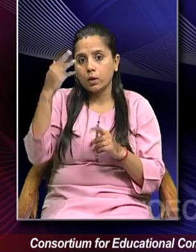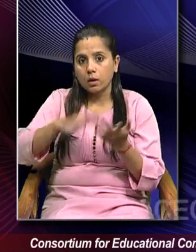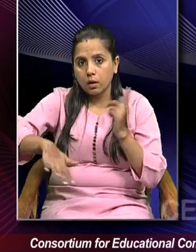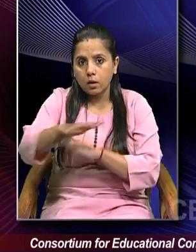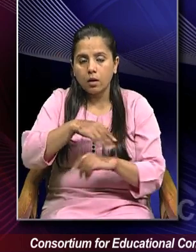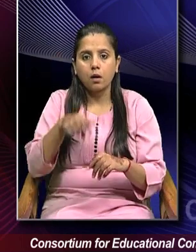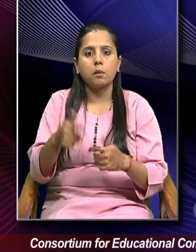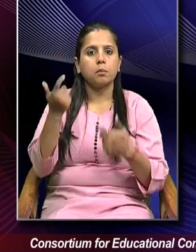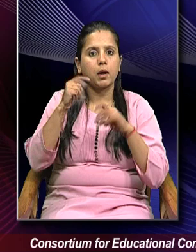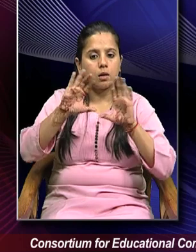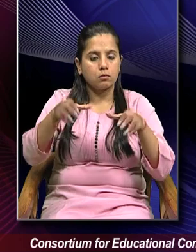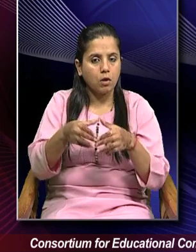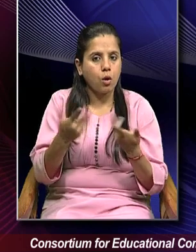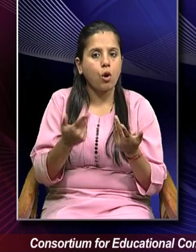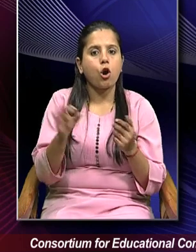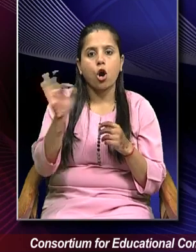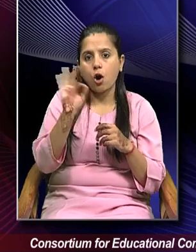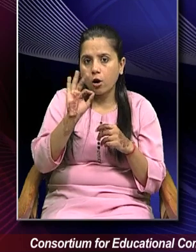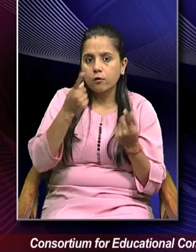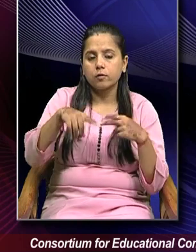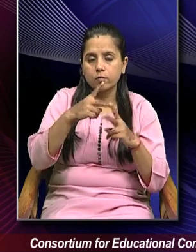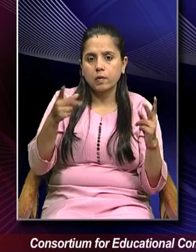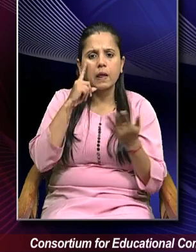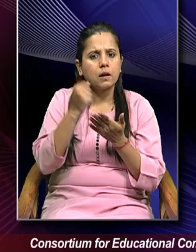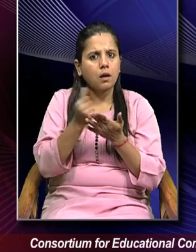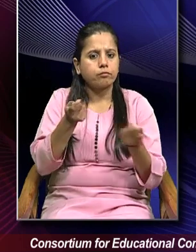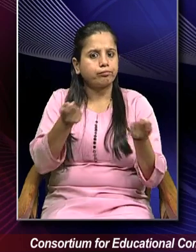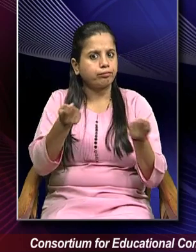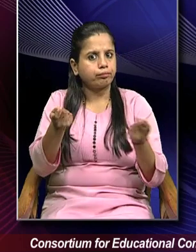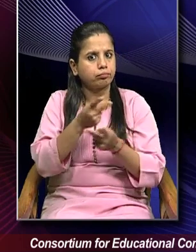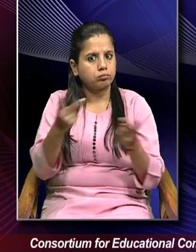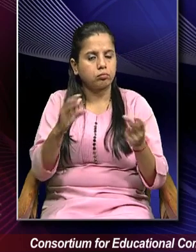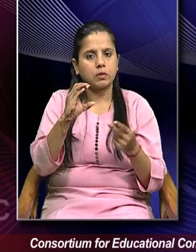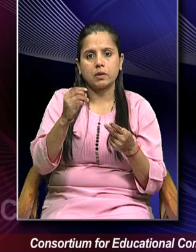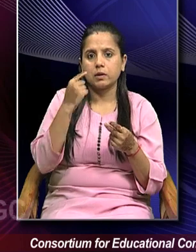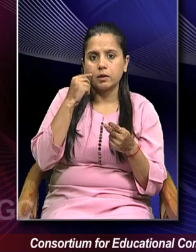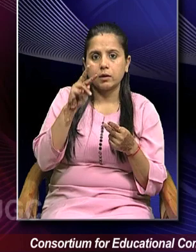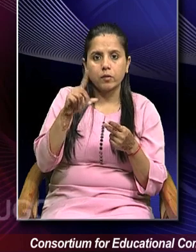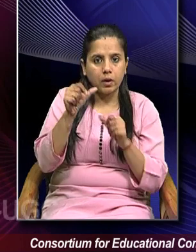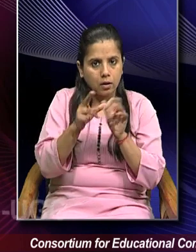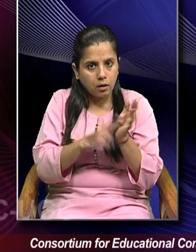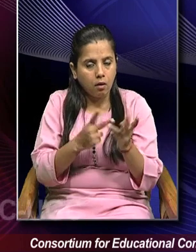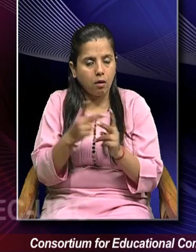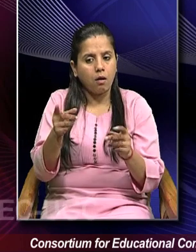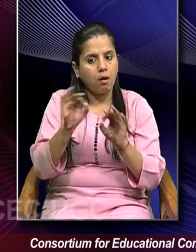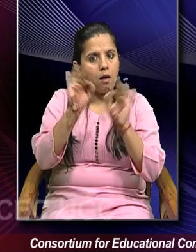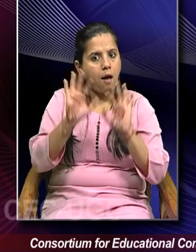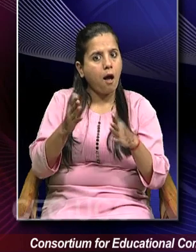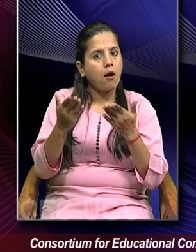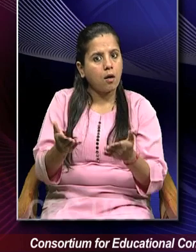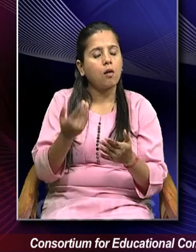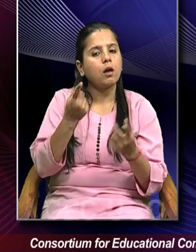of the military and the naval officers who tried to dominate over the civilians was also there. And when we